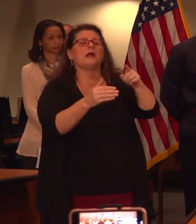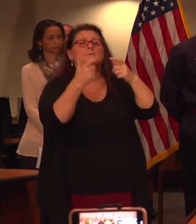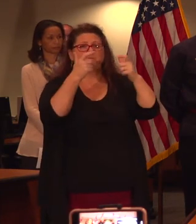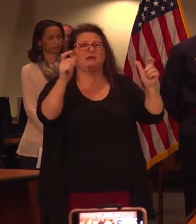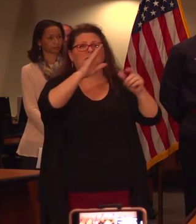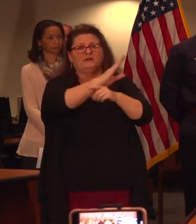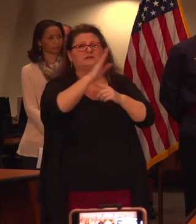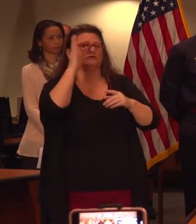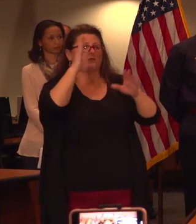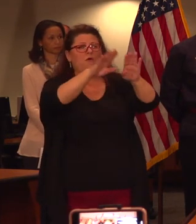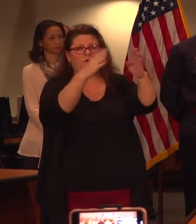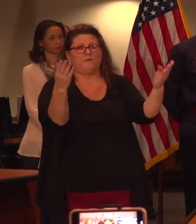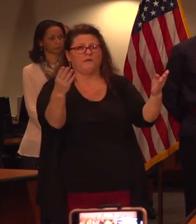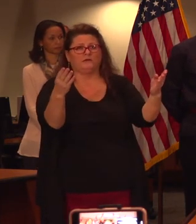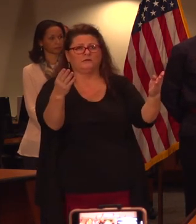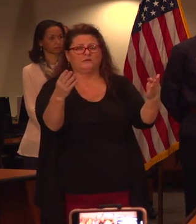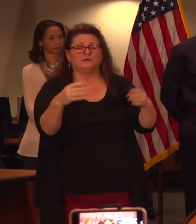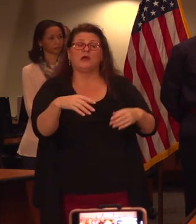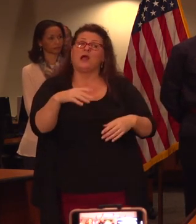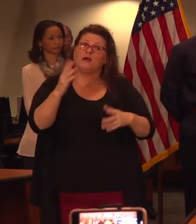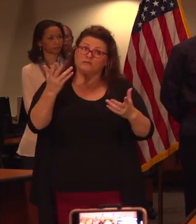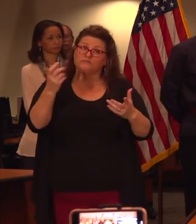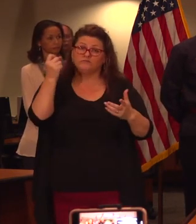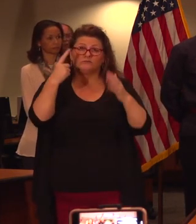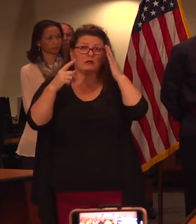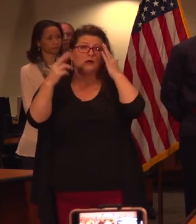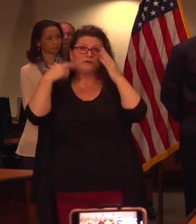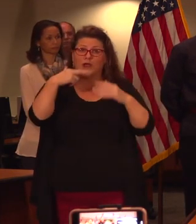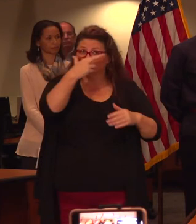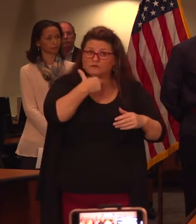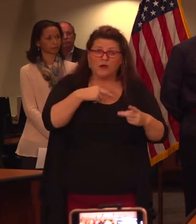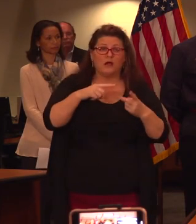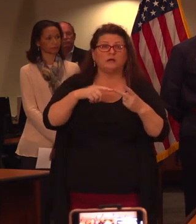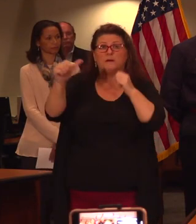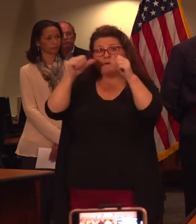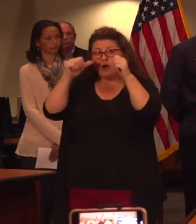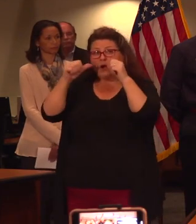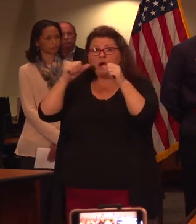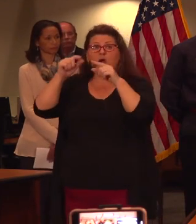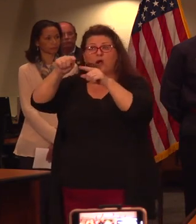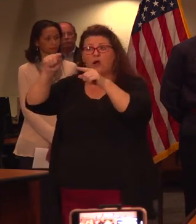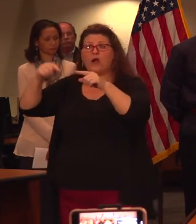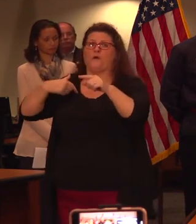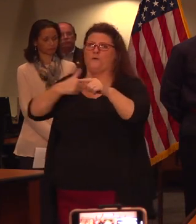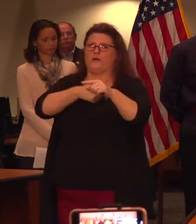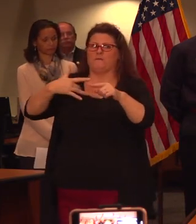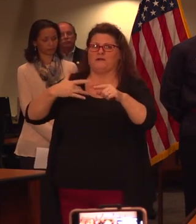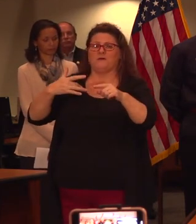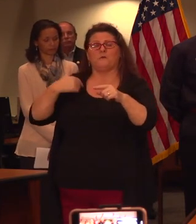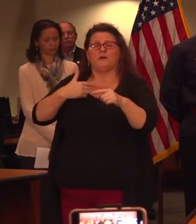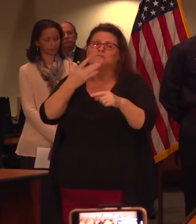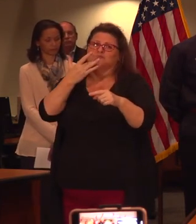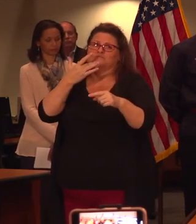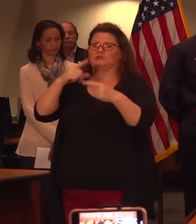other businesses that are shut down by executive order, such as restaurants and bars and places where we like to socialize. Well, we're